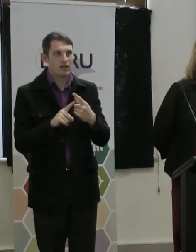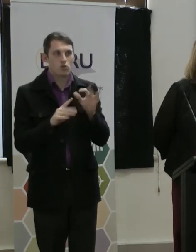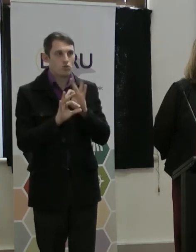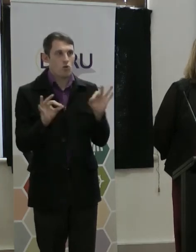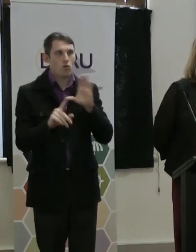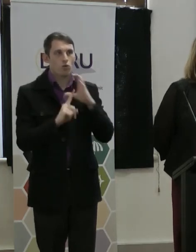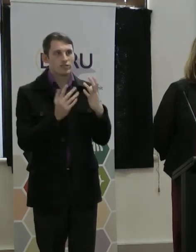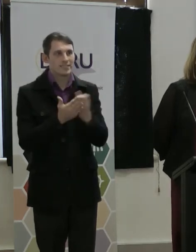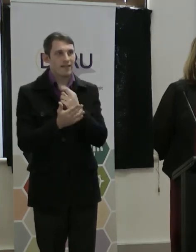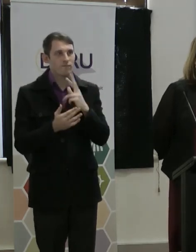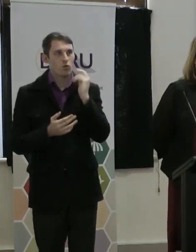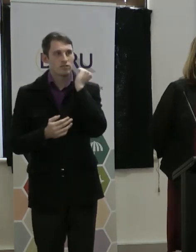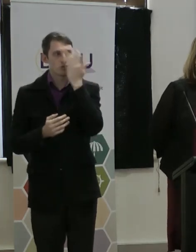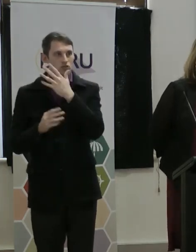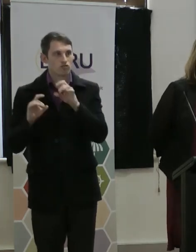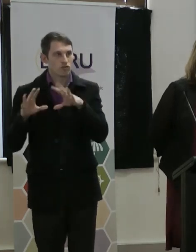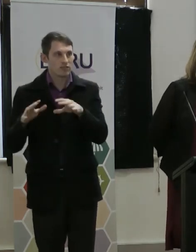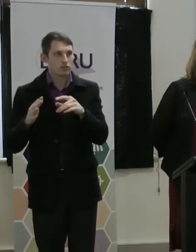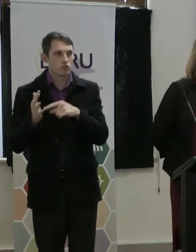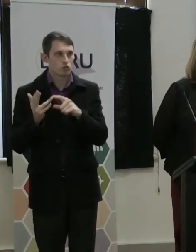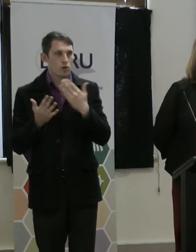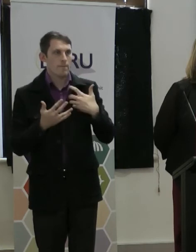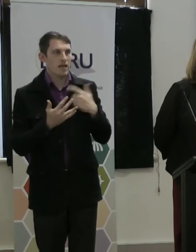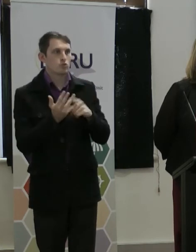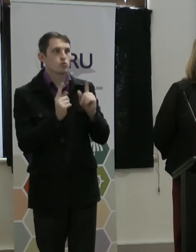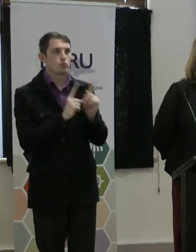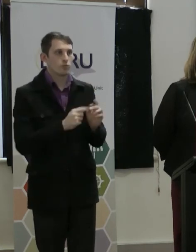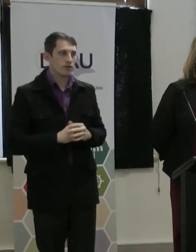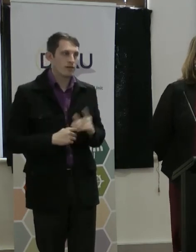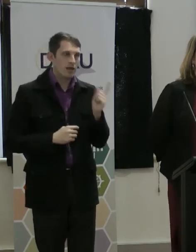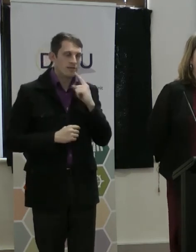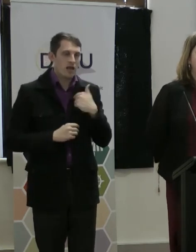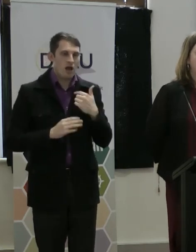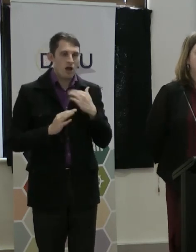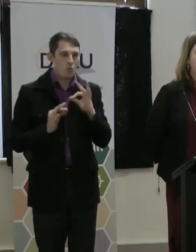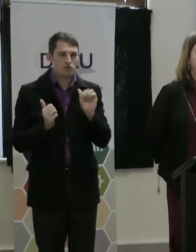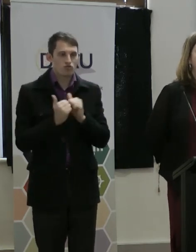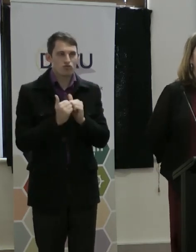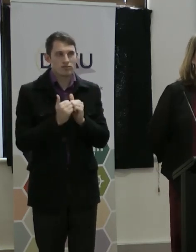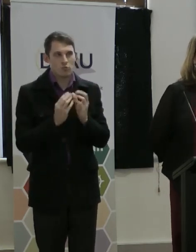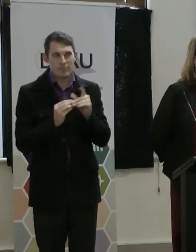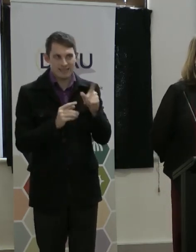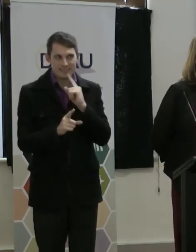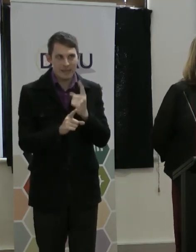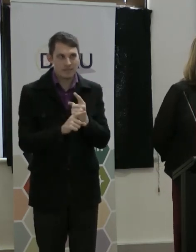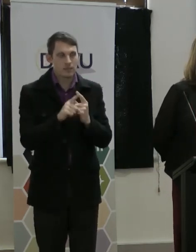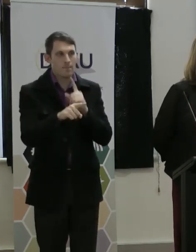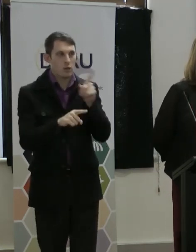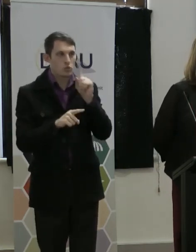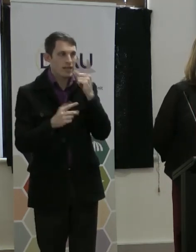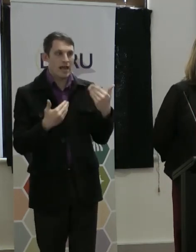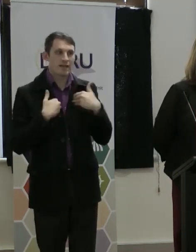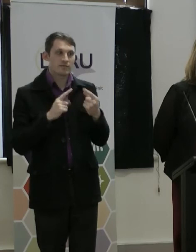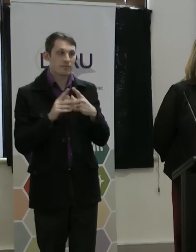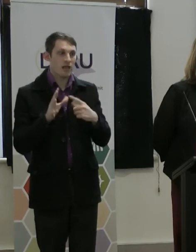safe for Indigenous Australians to be complaining to you. I don't know that I would agree with that statement, but you can't give me a